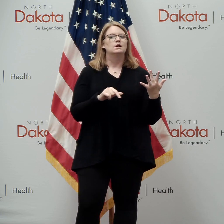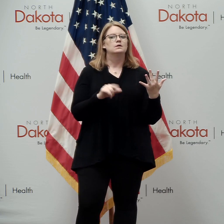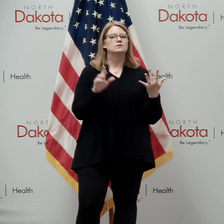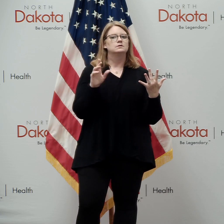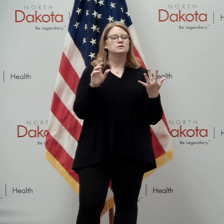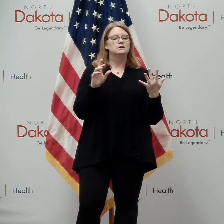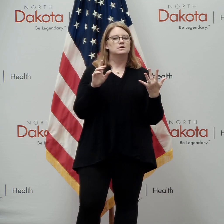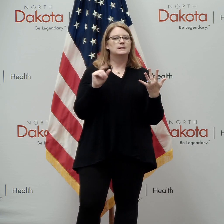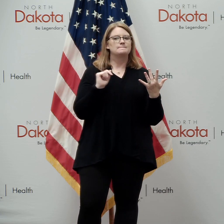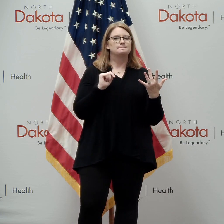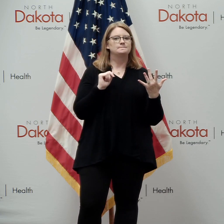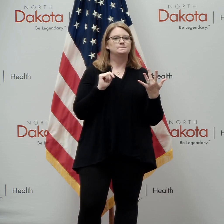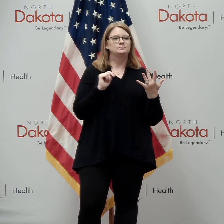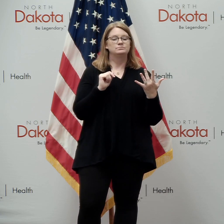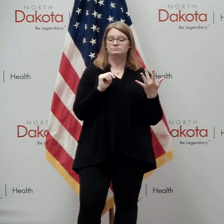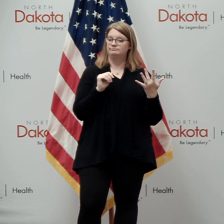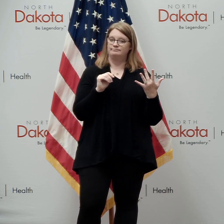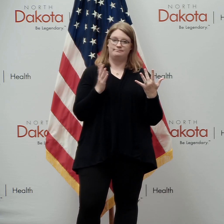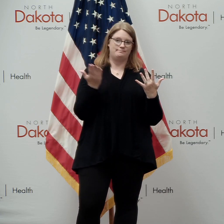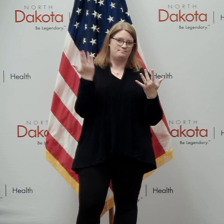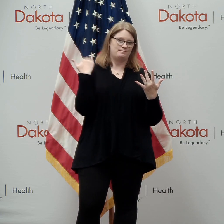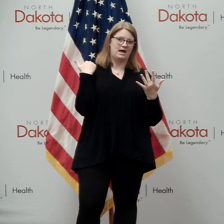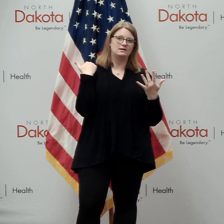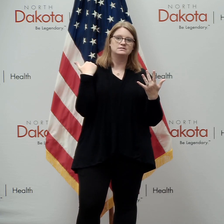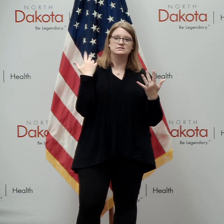moderate risk, back where we were last May,